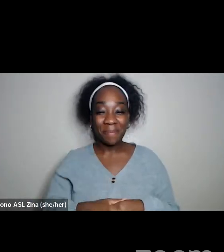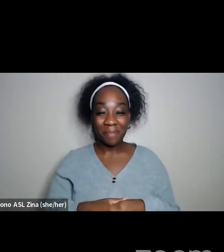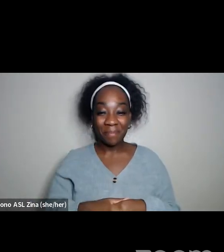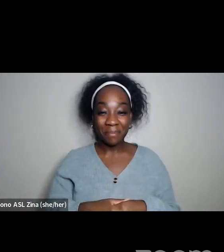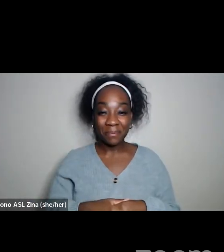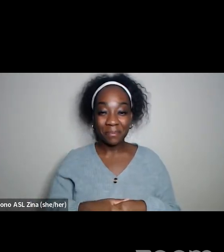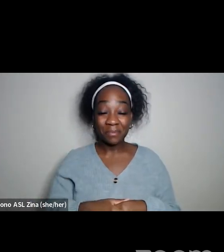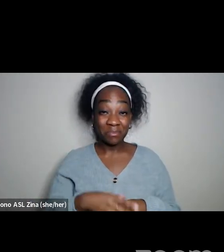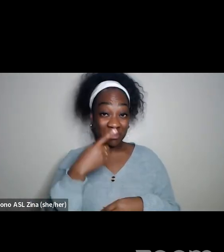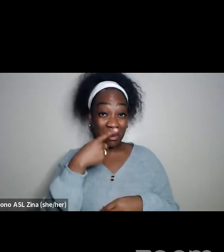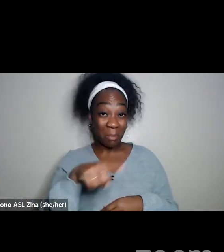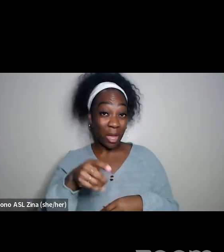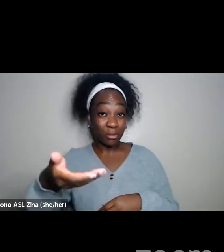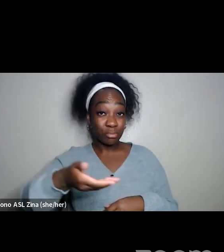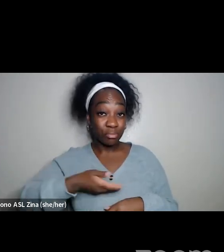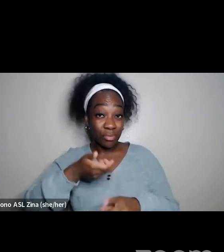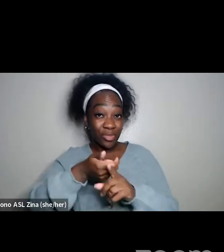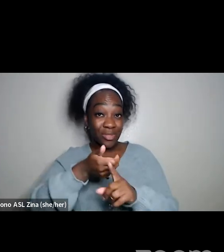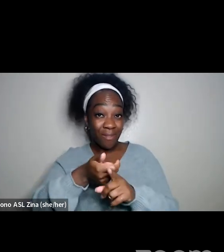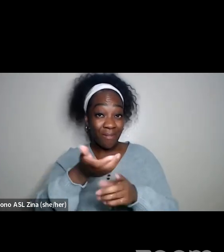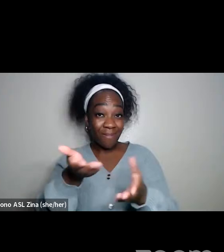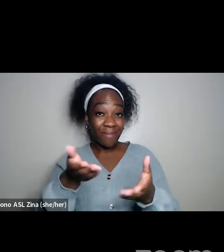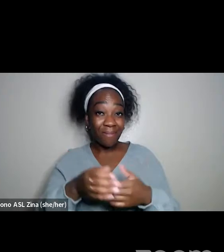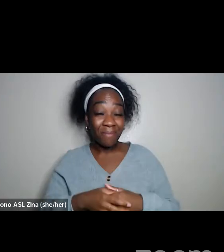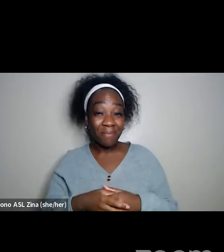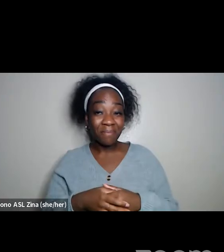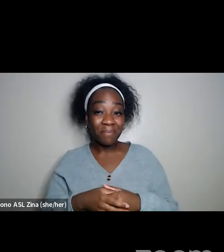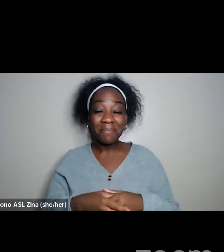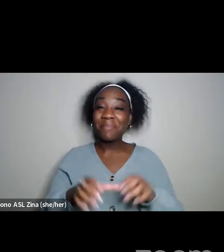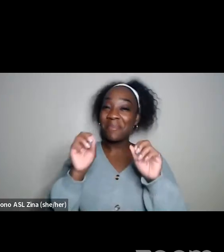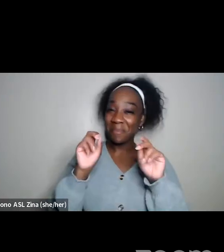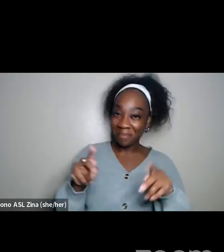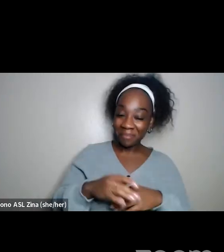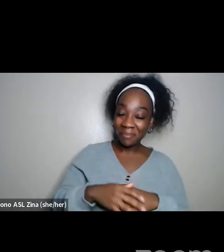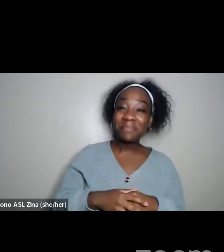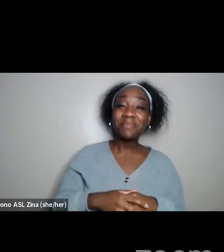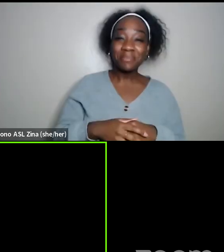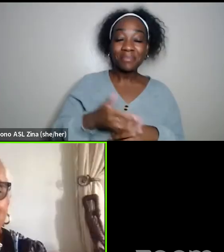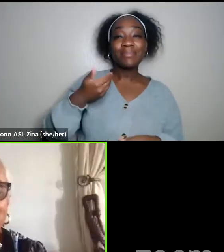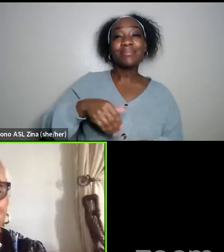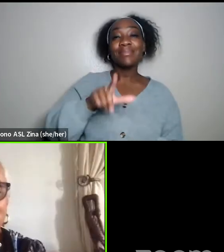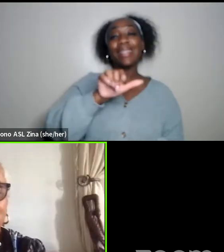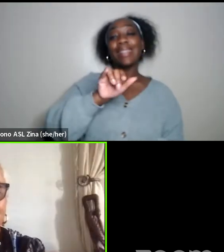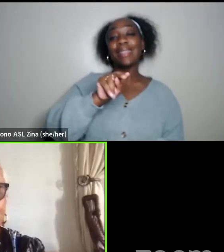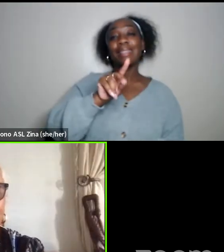So do you want to introduce yourself, Mommy? Okay, I'm Linda